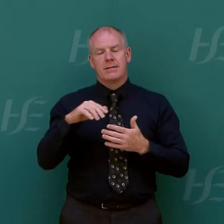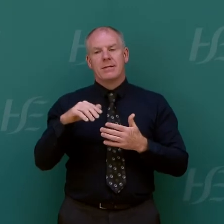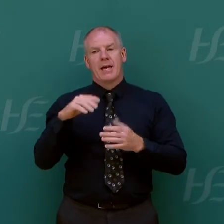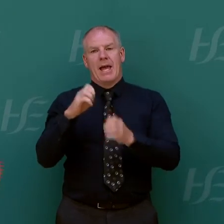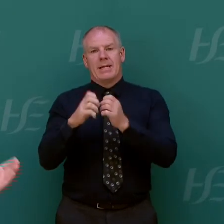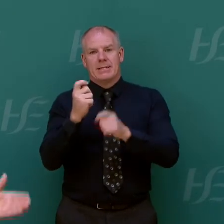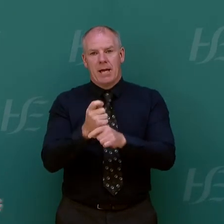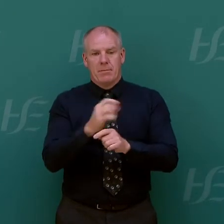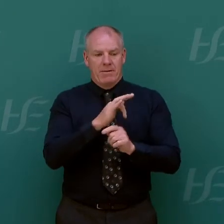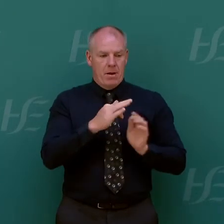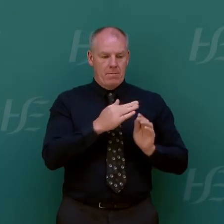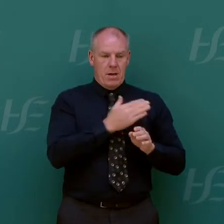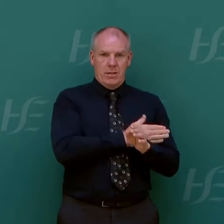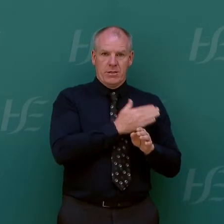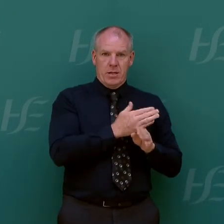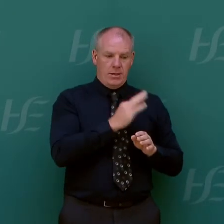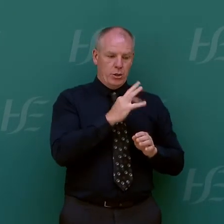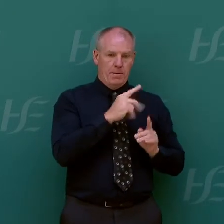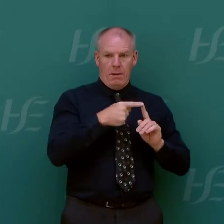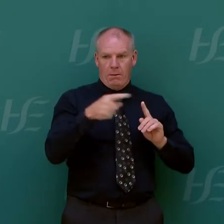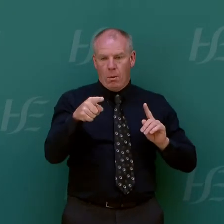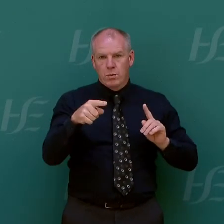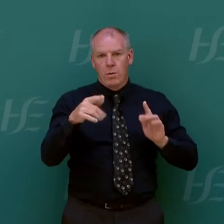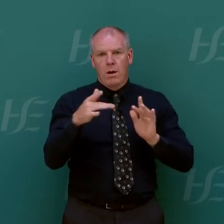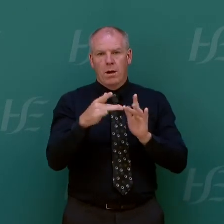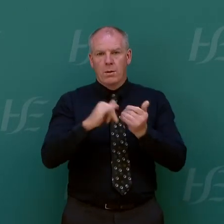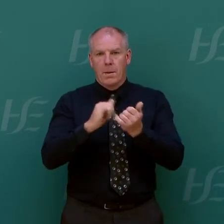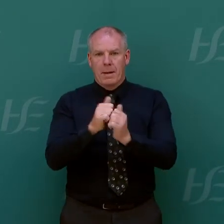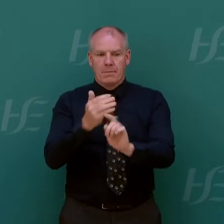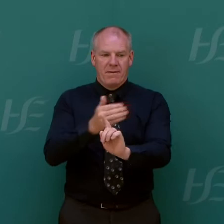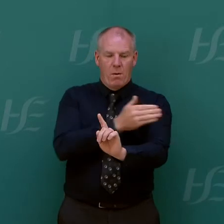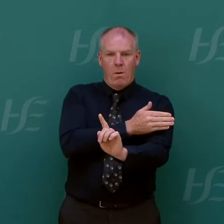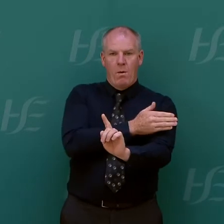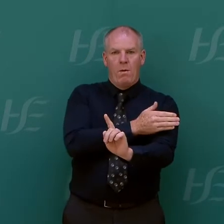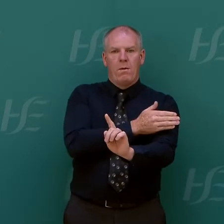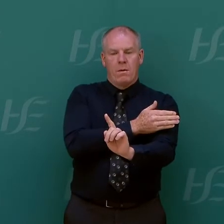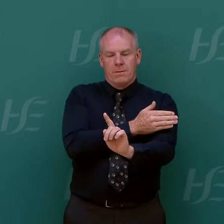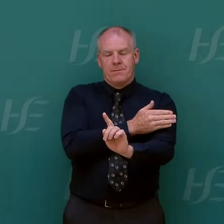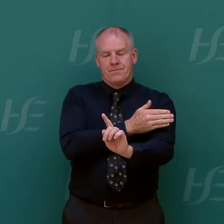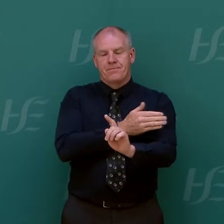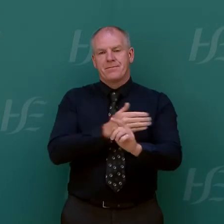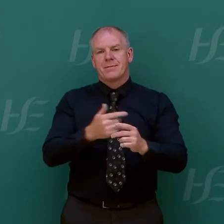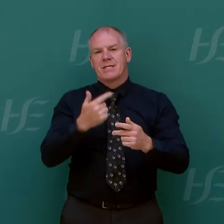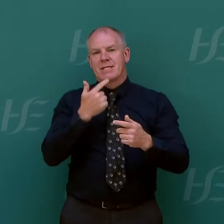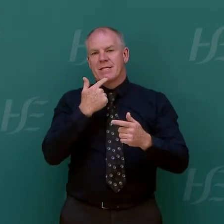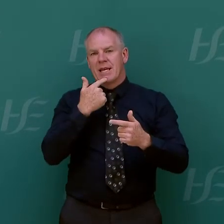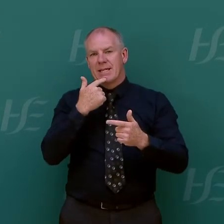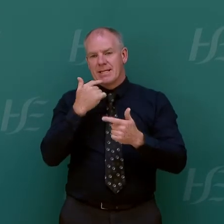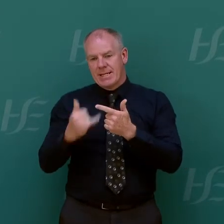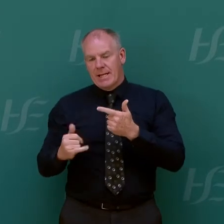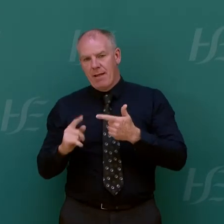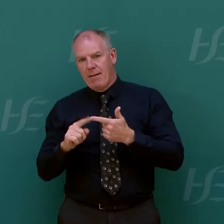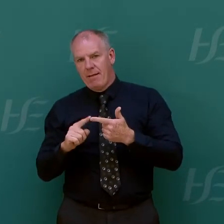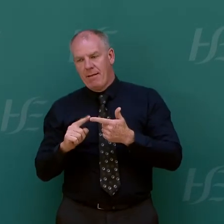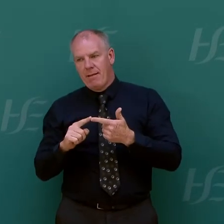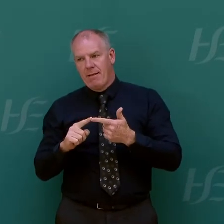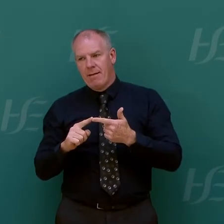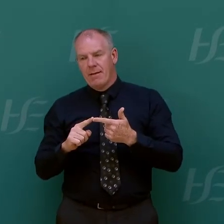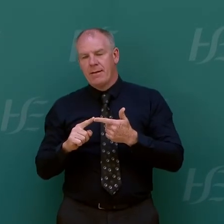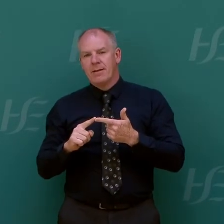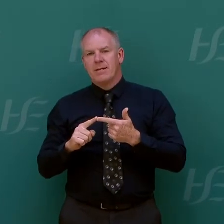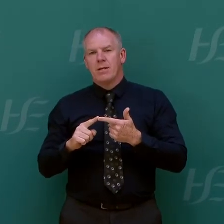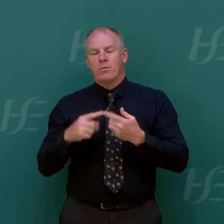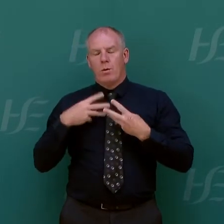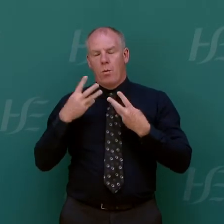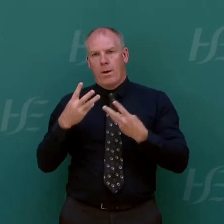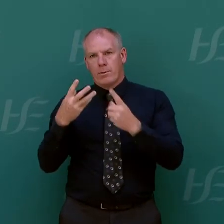time from referral all the way through to contact tracing completed. However, the second measure then is that we had set out for